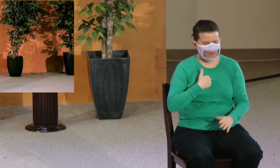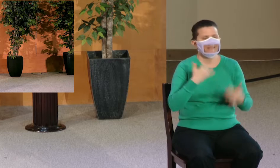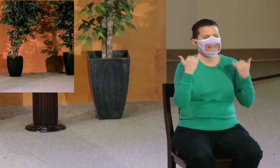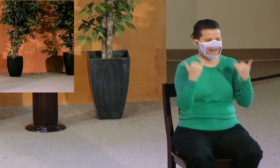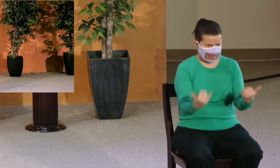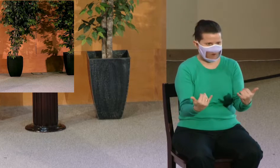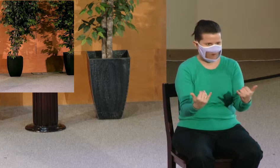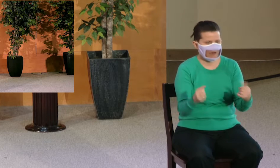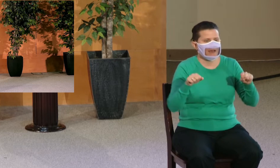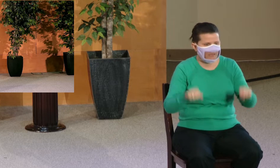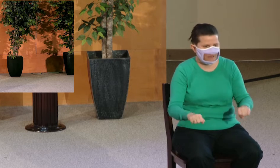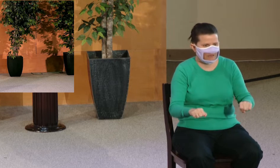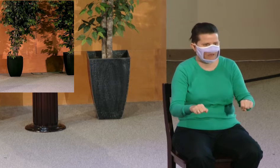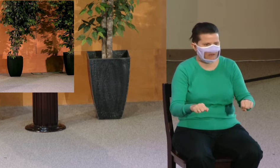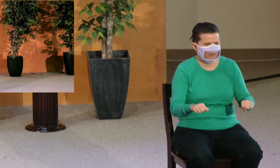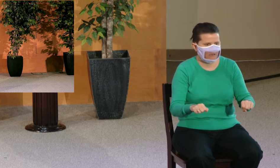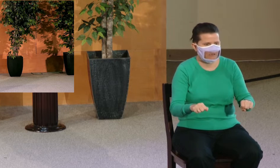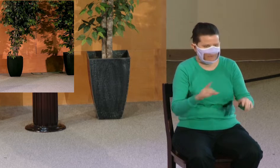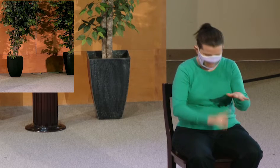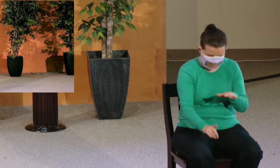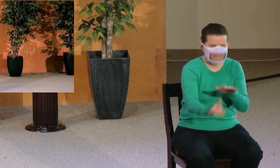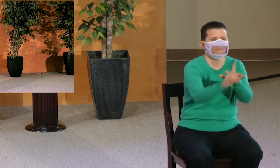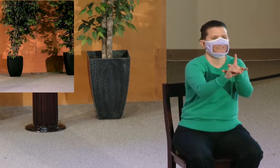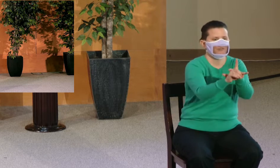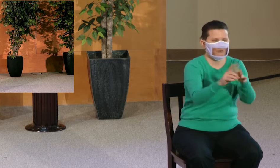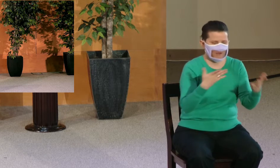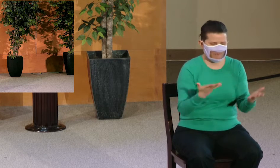to be with you now.